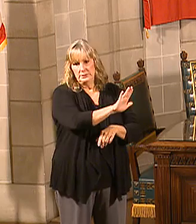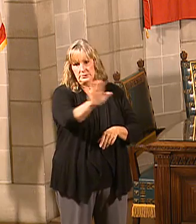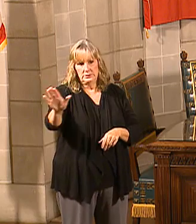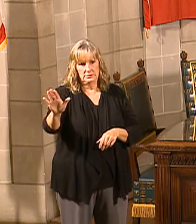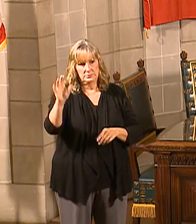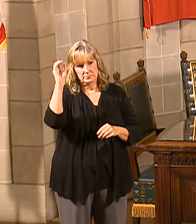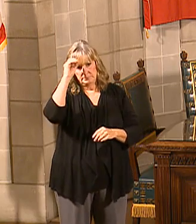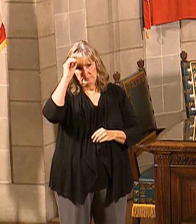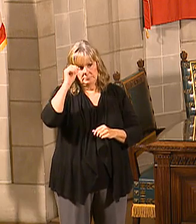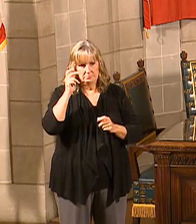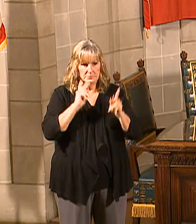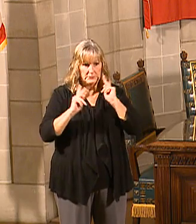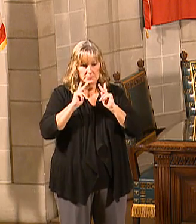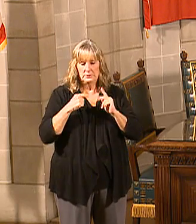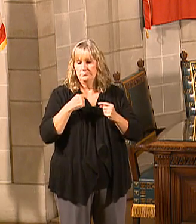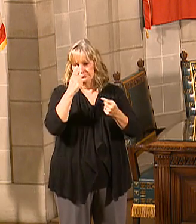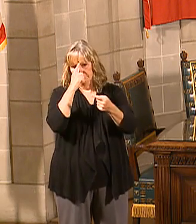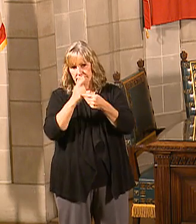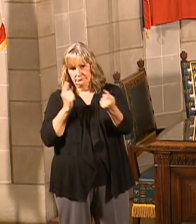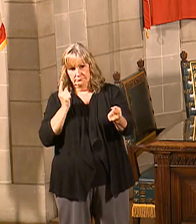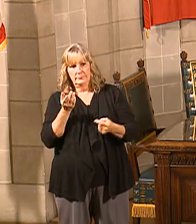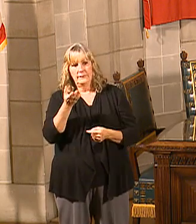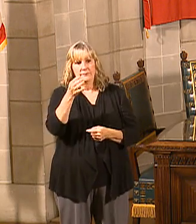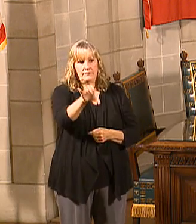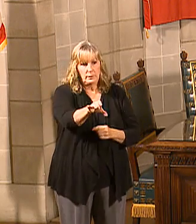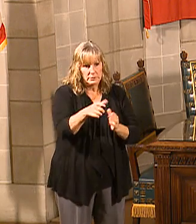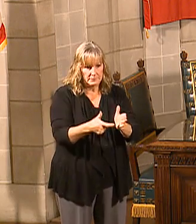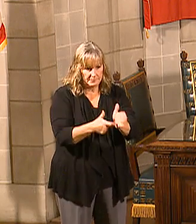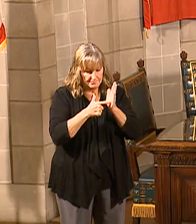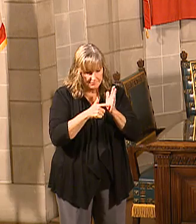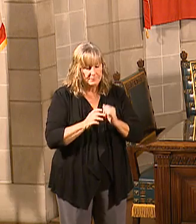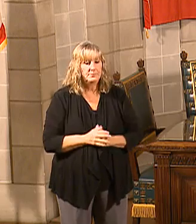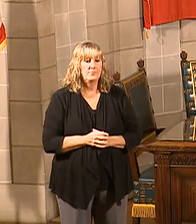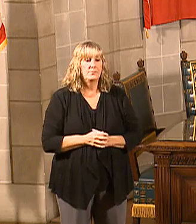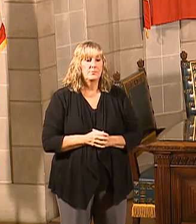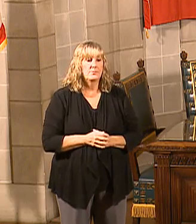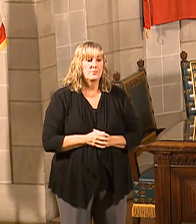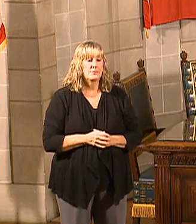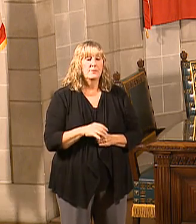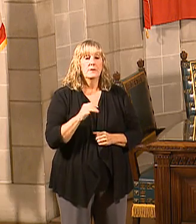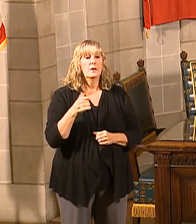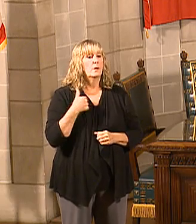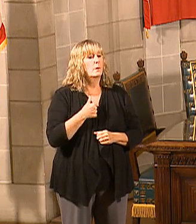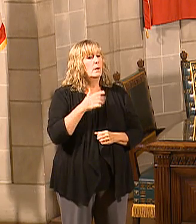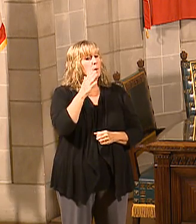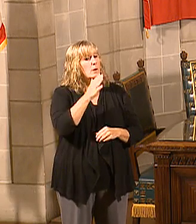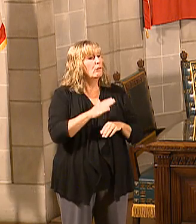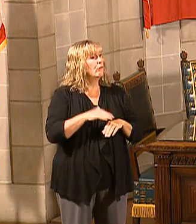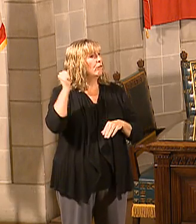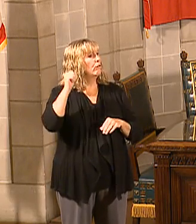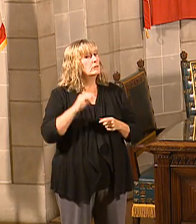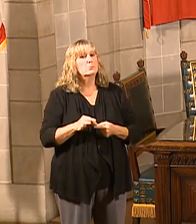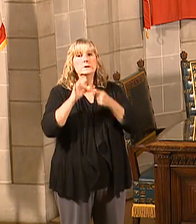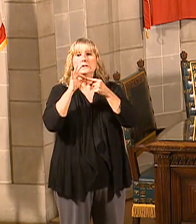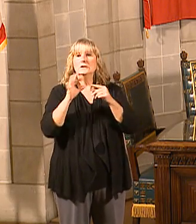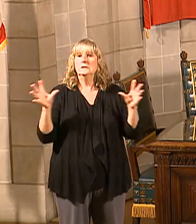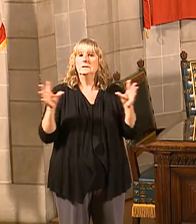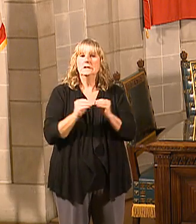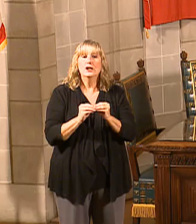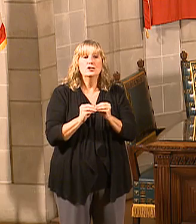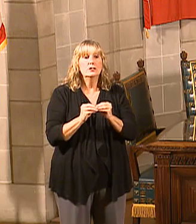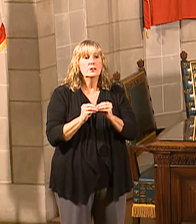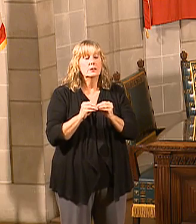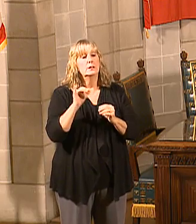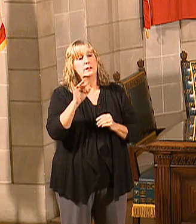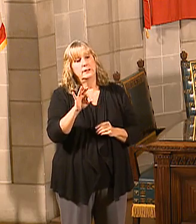to vaccine mandates. And the question was, if, would we call a special session to do a vaccine mandate? If